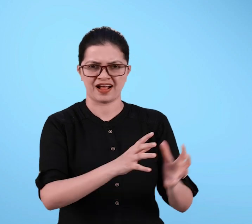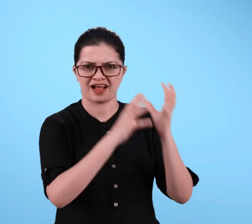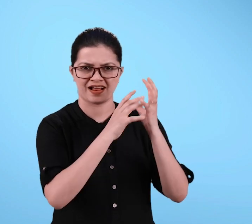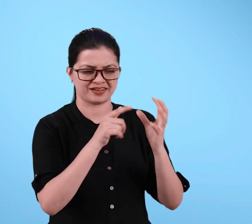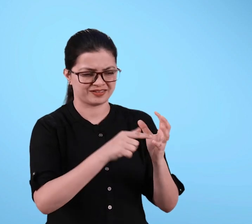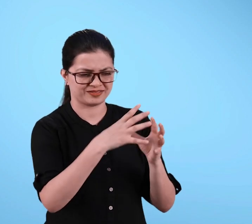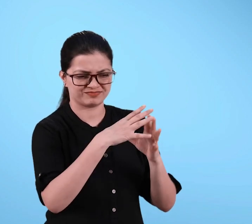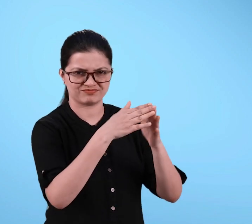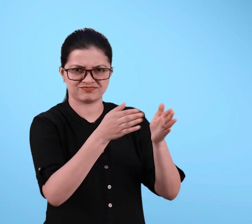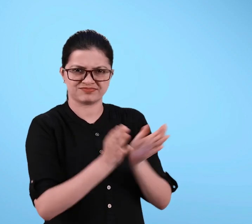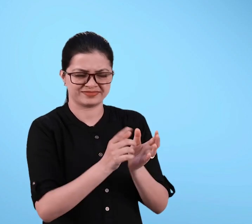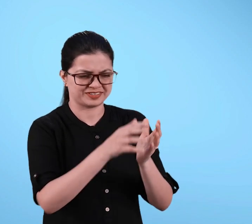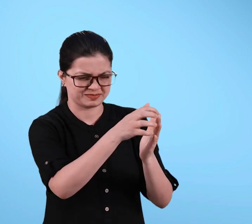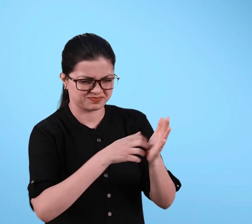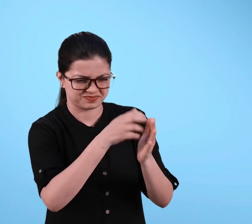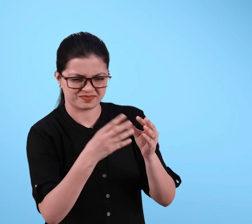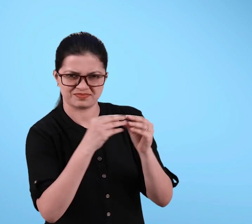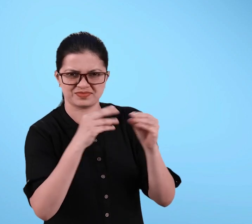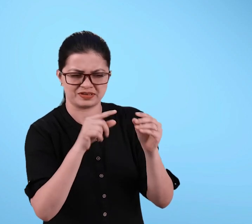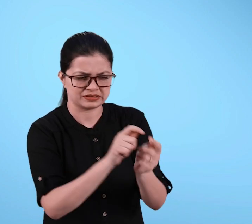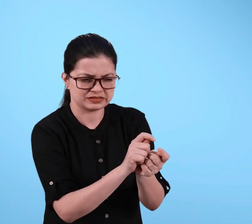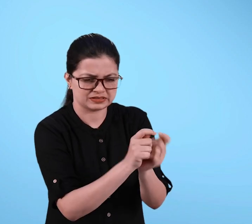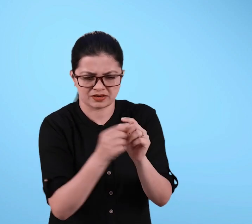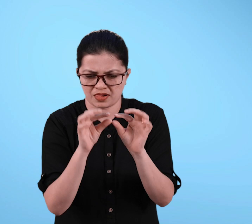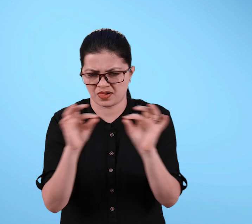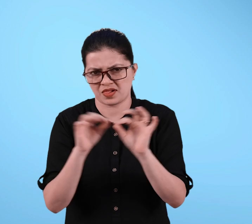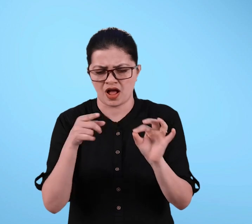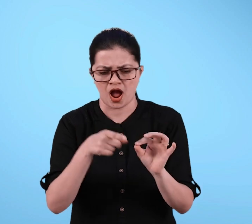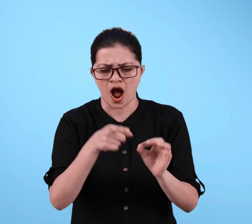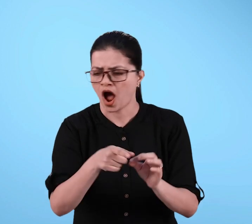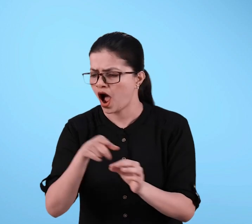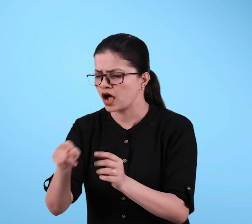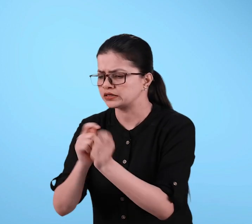Name two items that are made from coconut fiber.